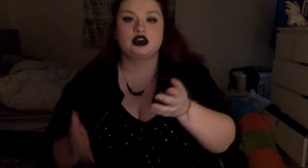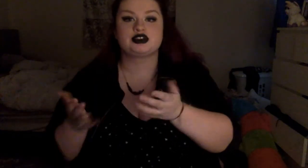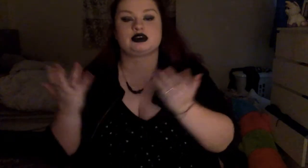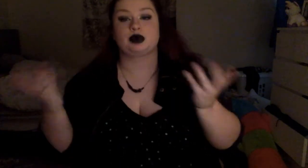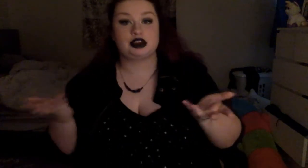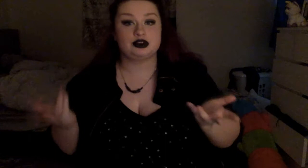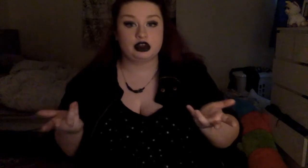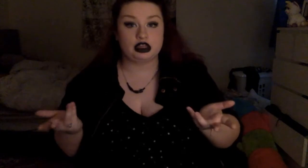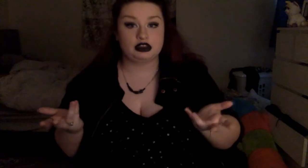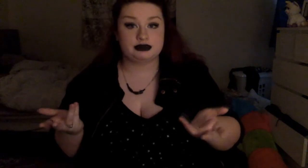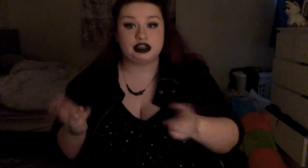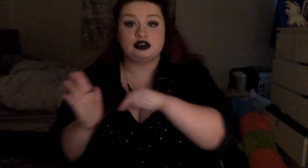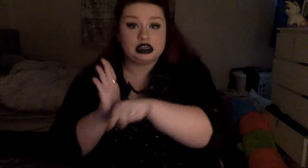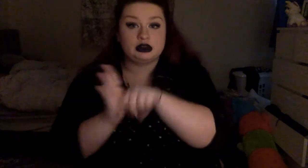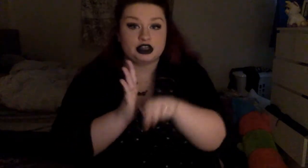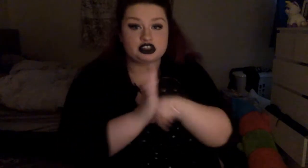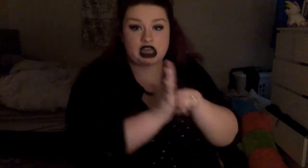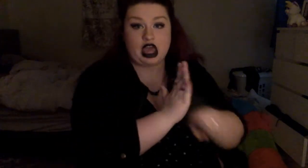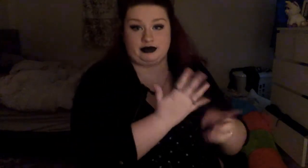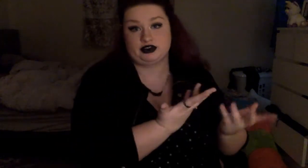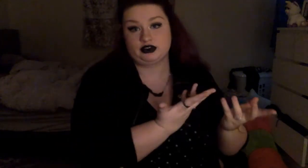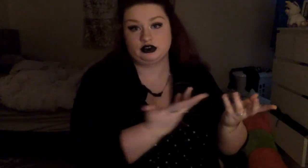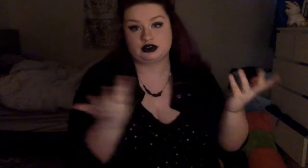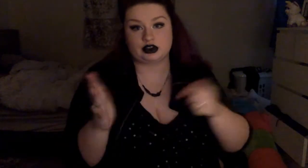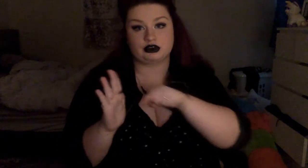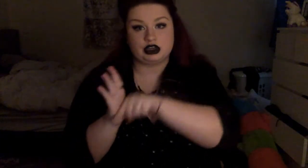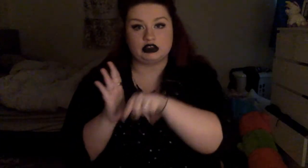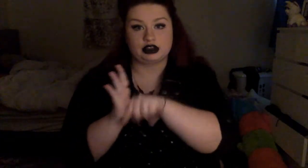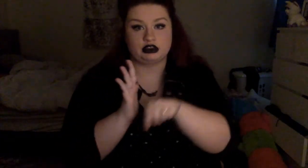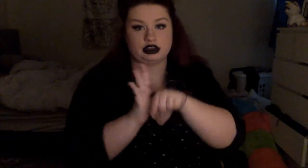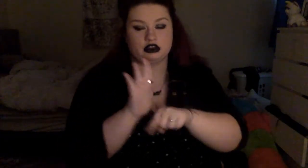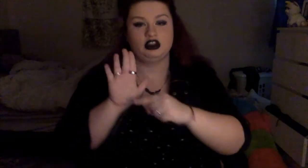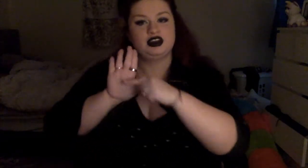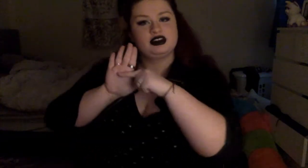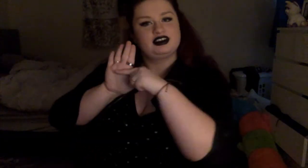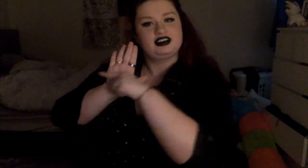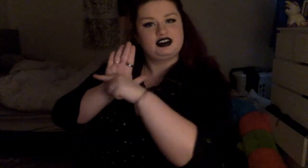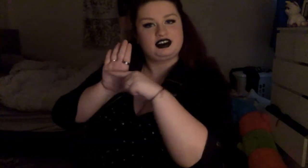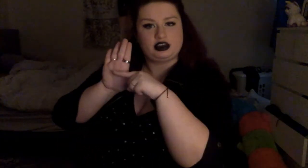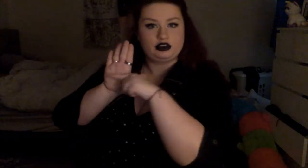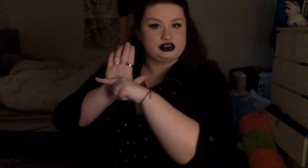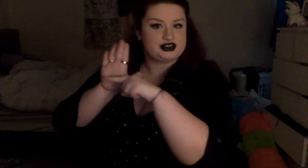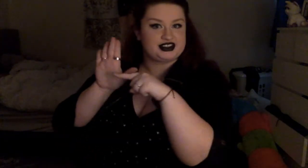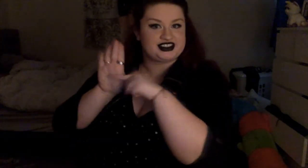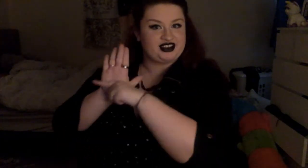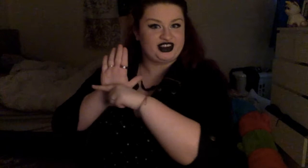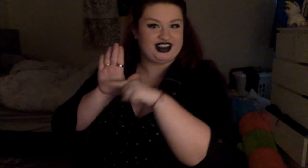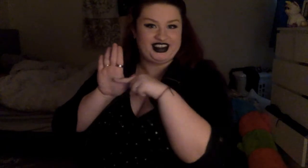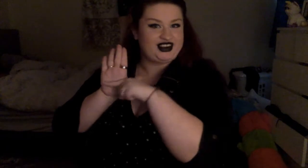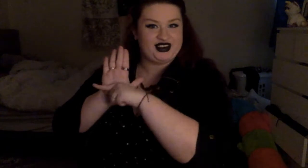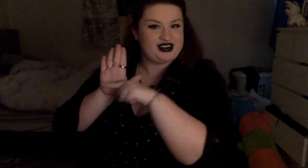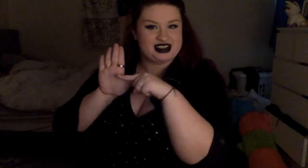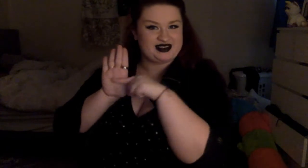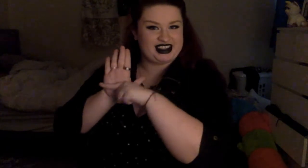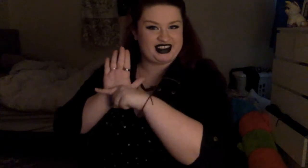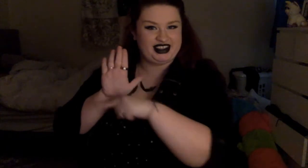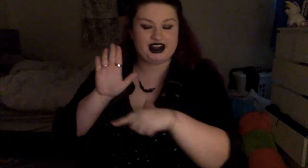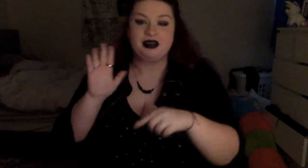So what do you do on a killing spree? You kill a bunch of times. So kill. This is the sign for kill. I don't know if I explained that earlier.